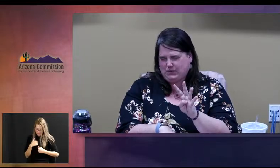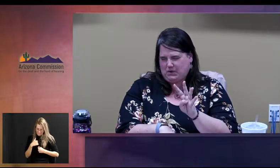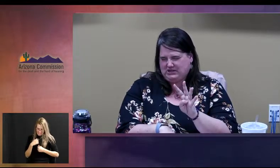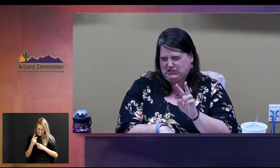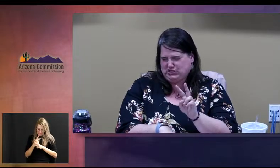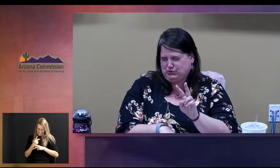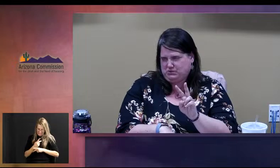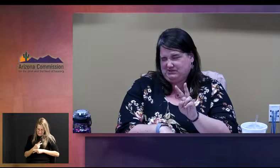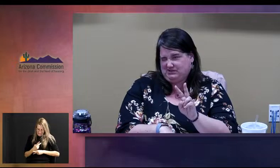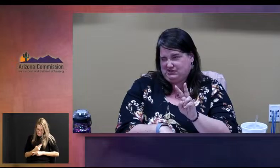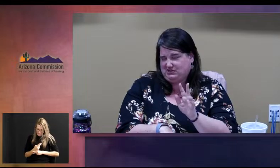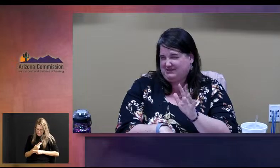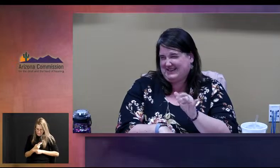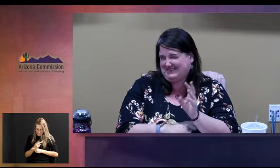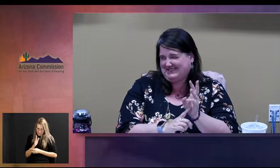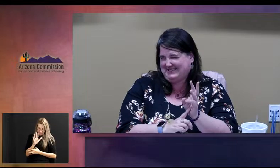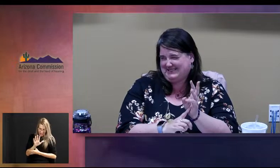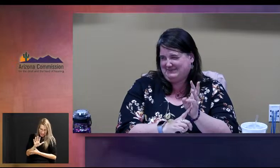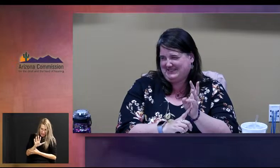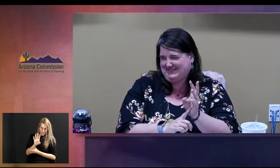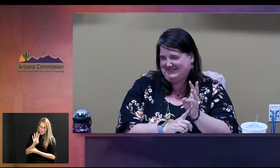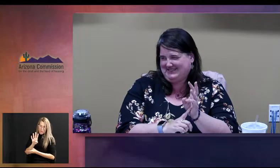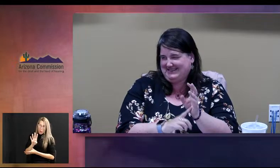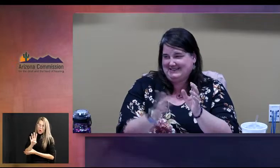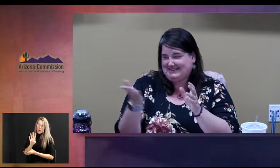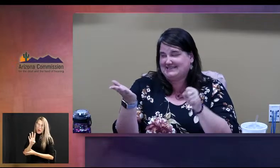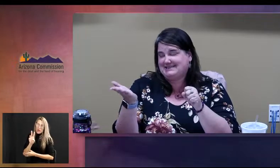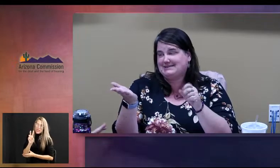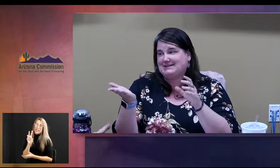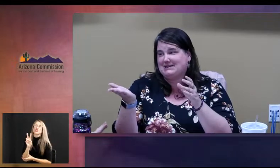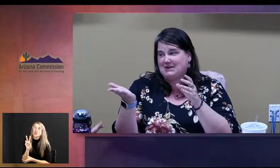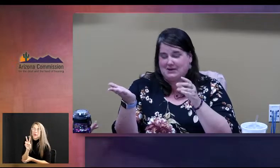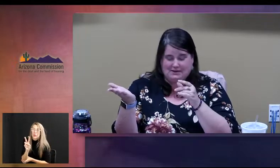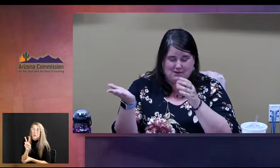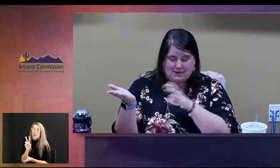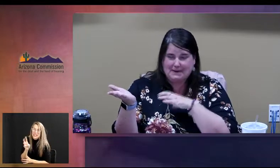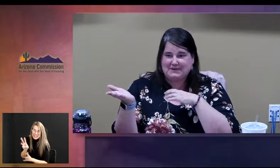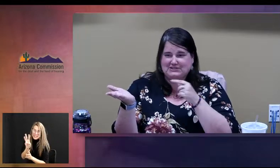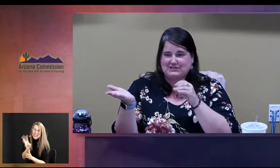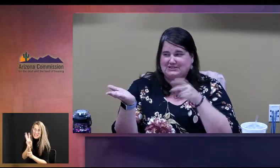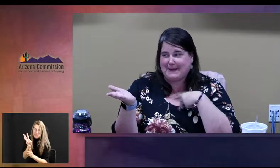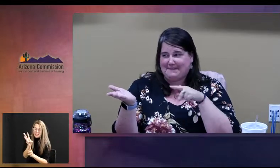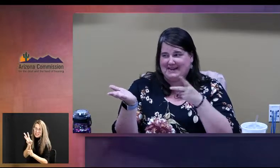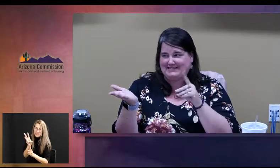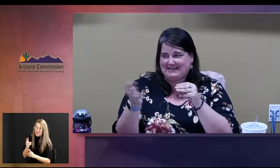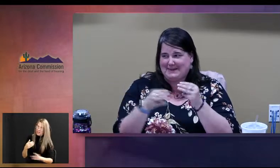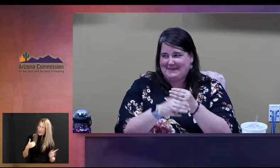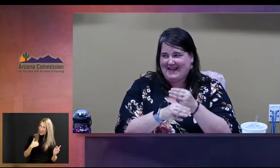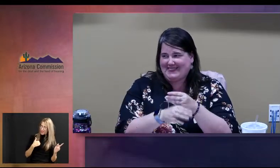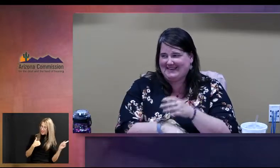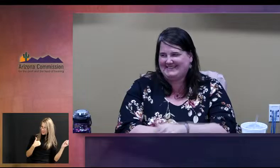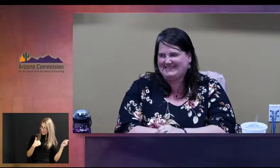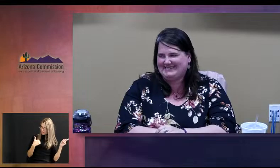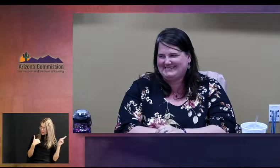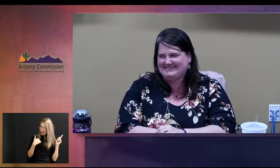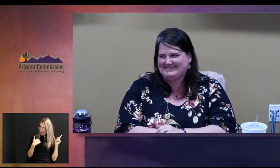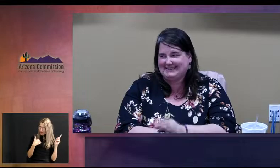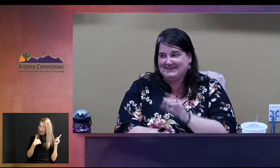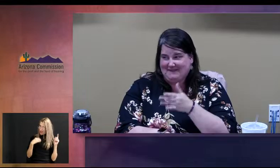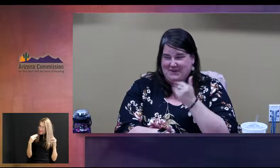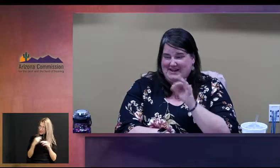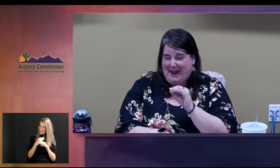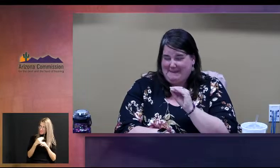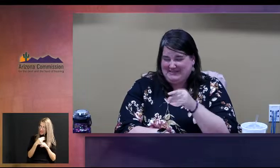Come back at 5:42. That gives us 6 minutes. We have a math professor here. Commissioner Goodstein